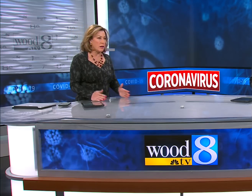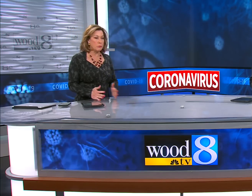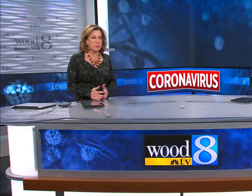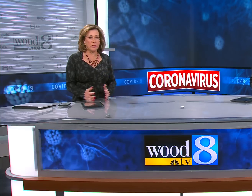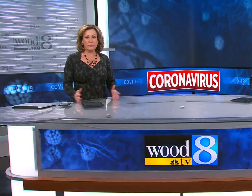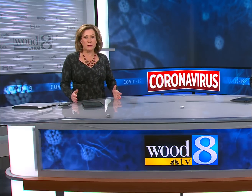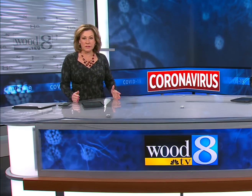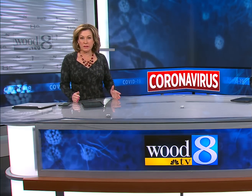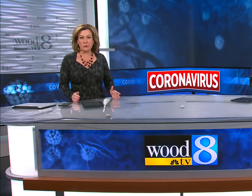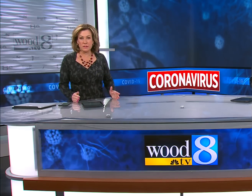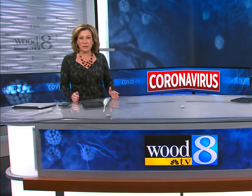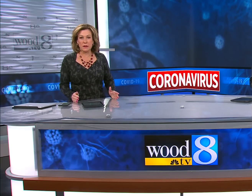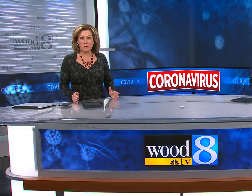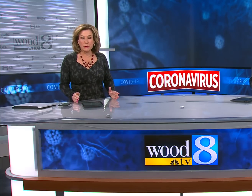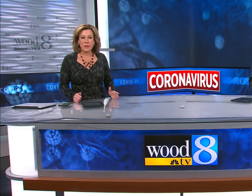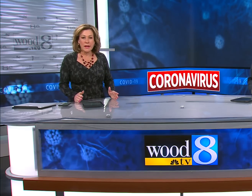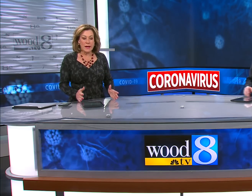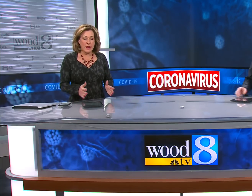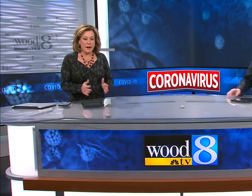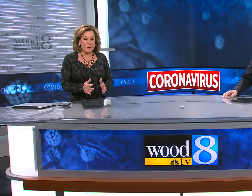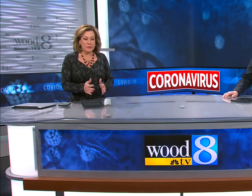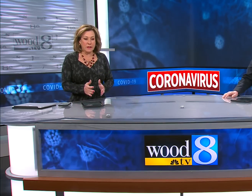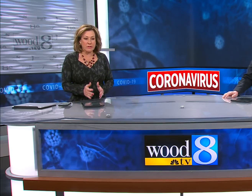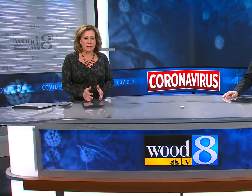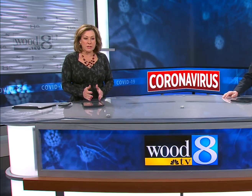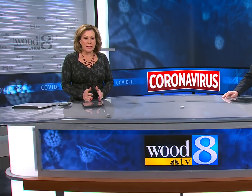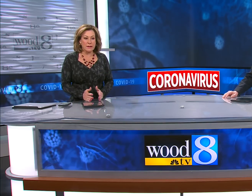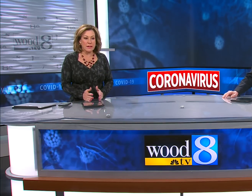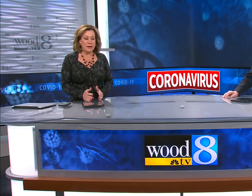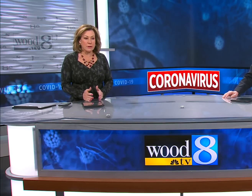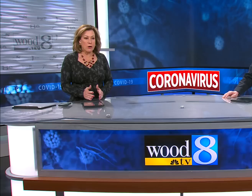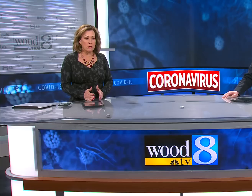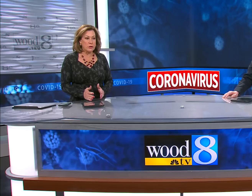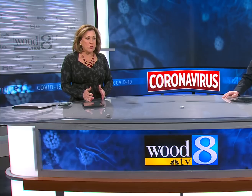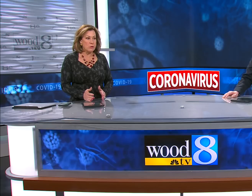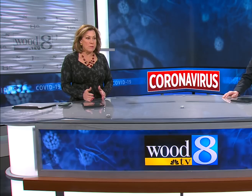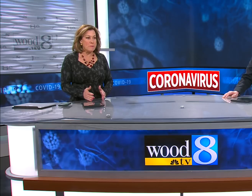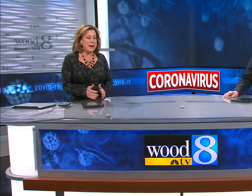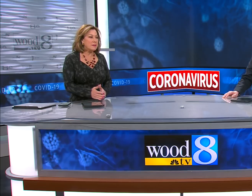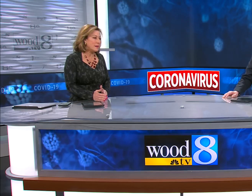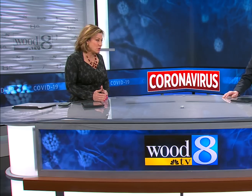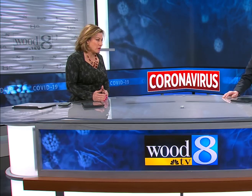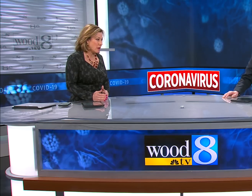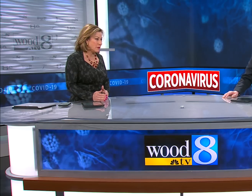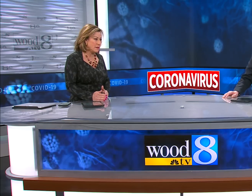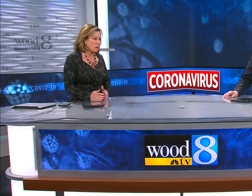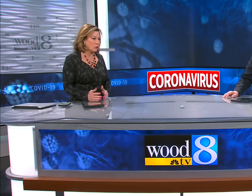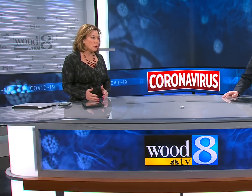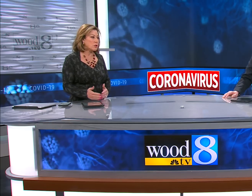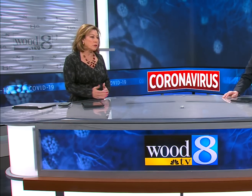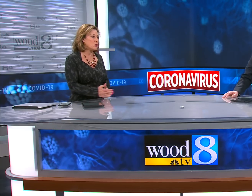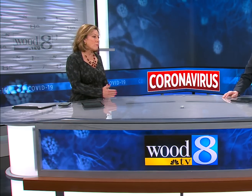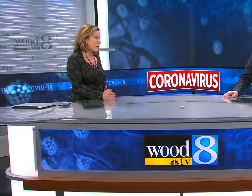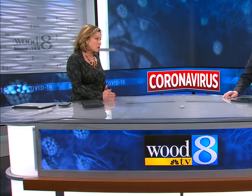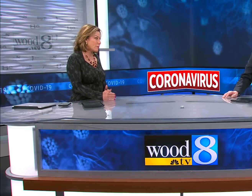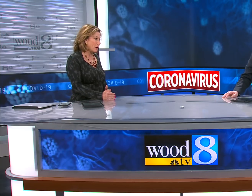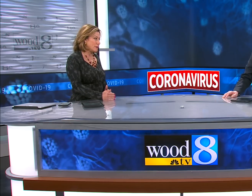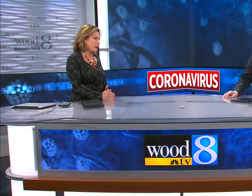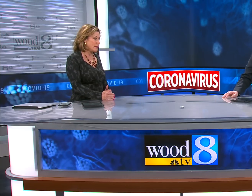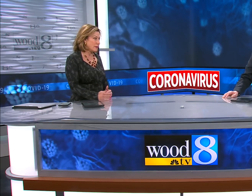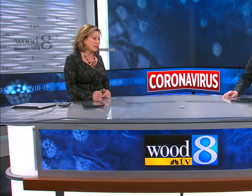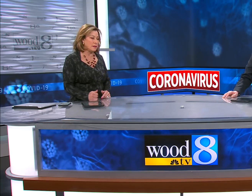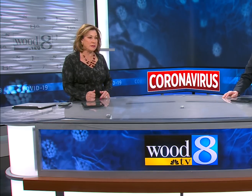West Michigan are preparing for these increasing numbers. And the governor saying that no mandates are coming down. Of course, there is the